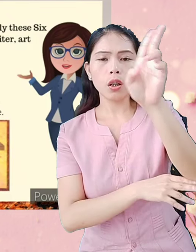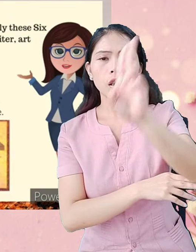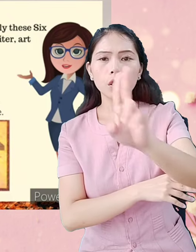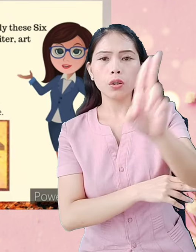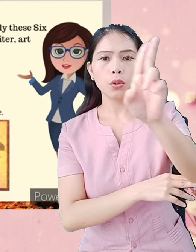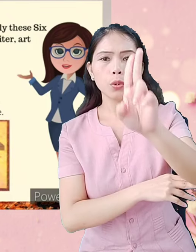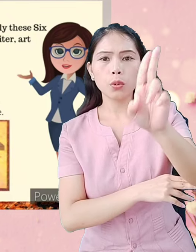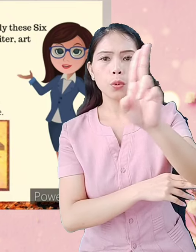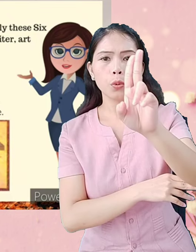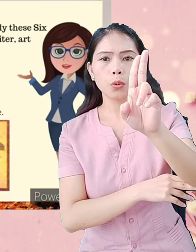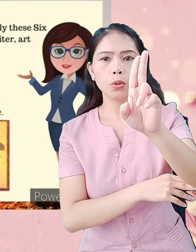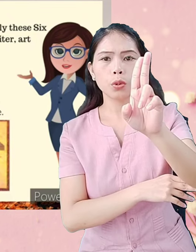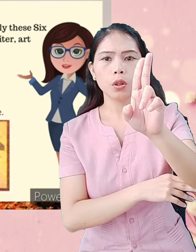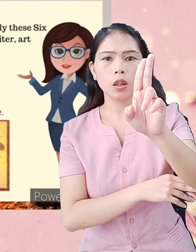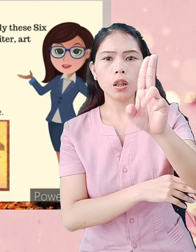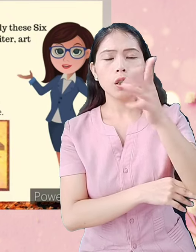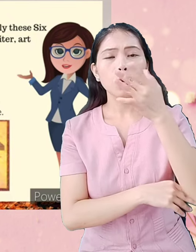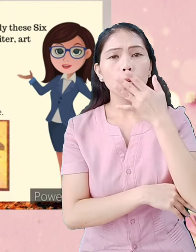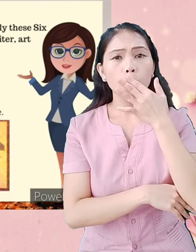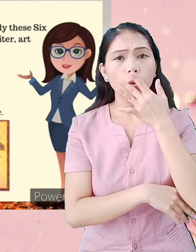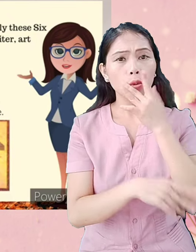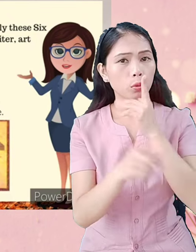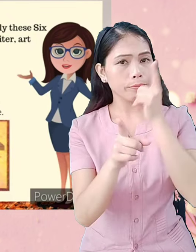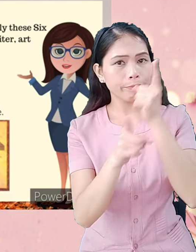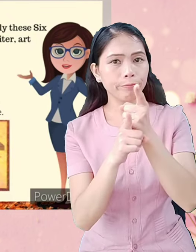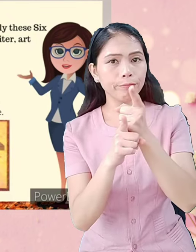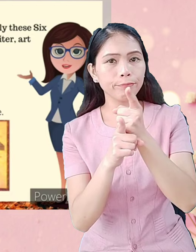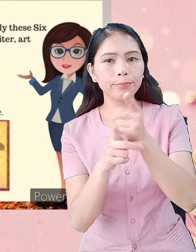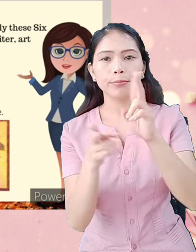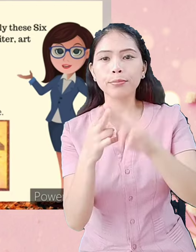Number 4, use colors correctly.